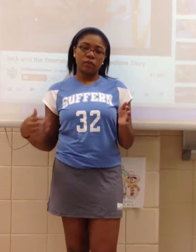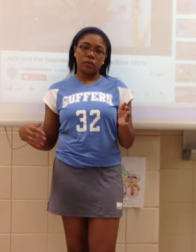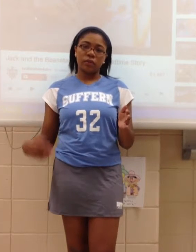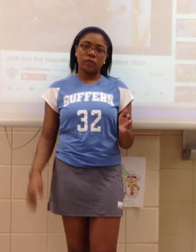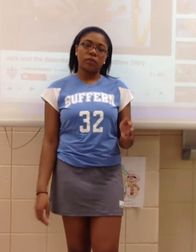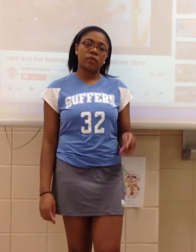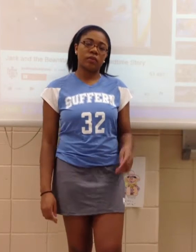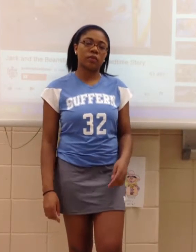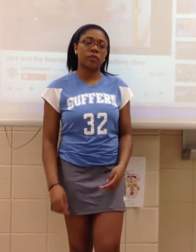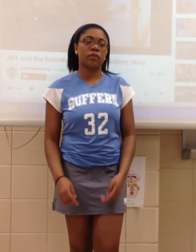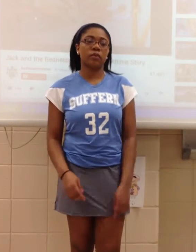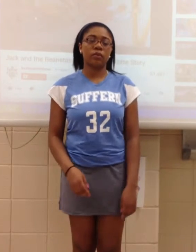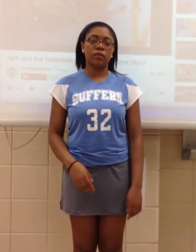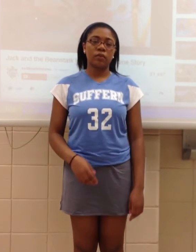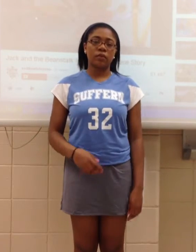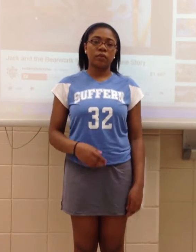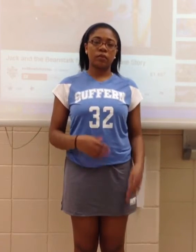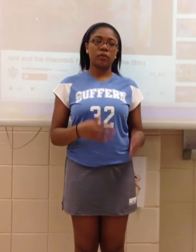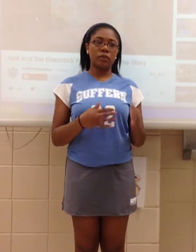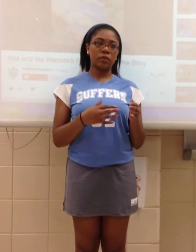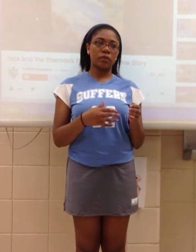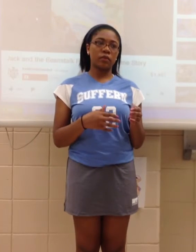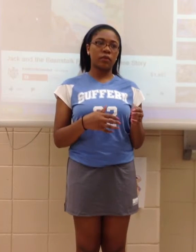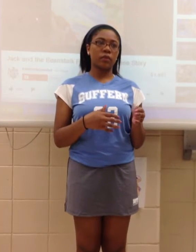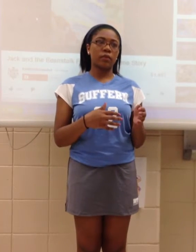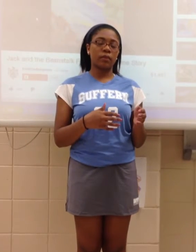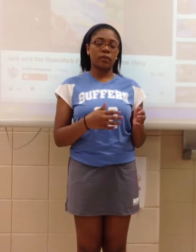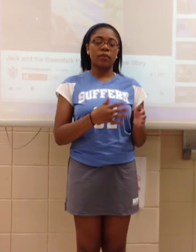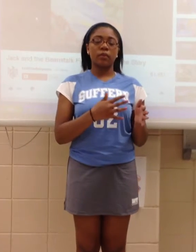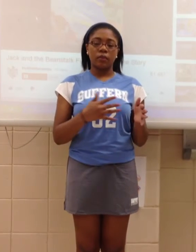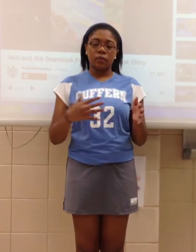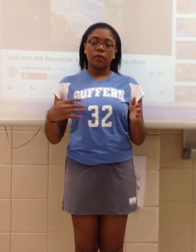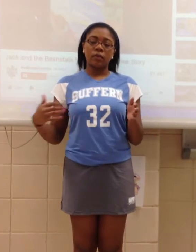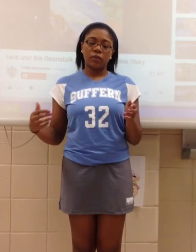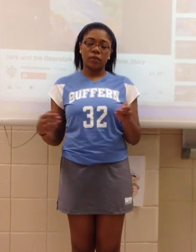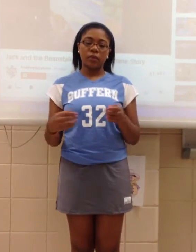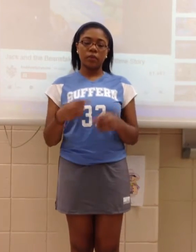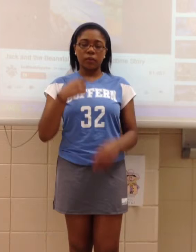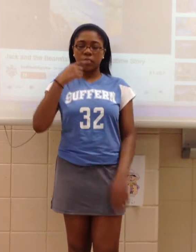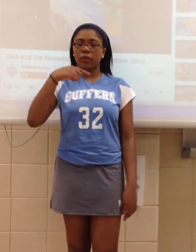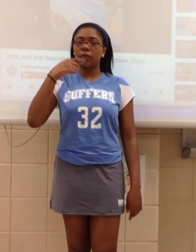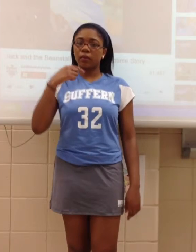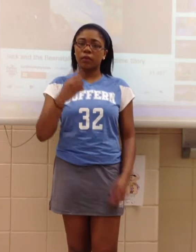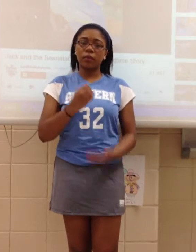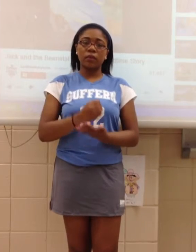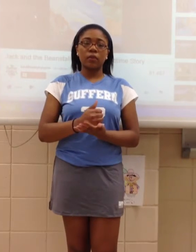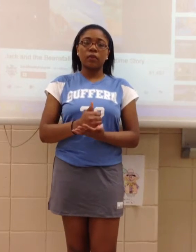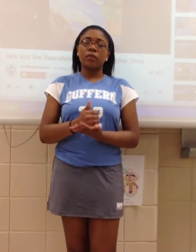He picked up the golden harp and ran away with it. The magic harp sang out.